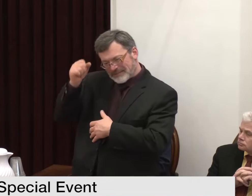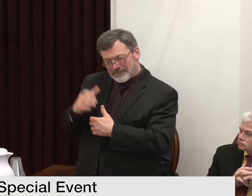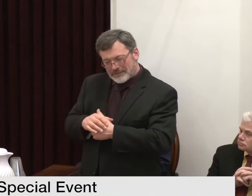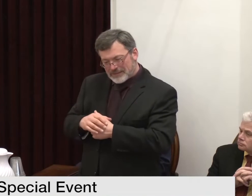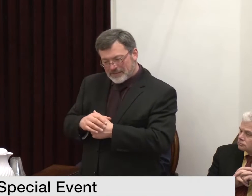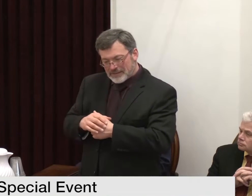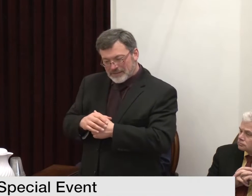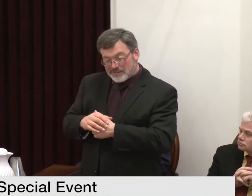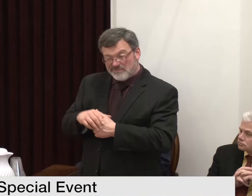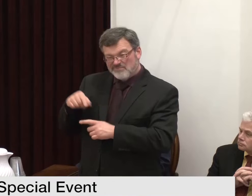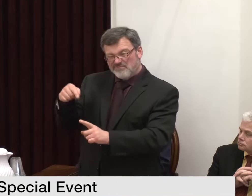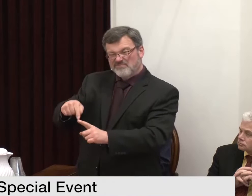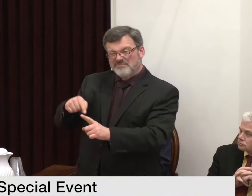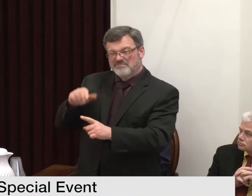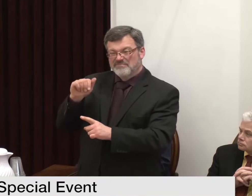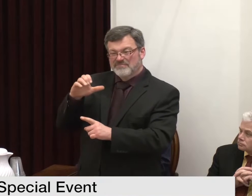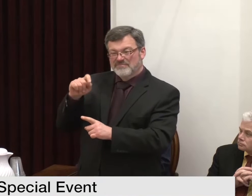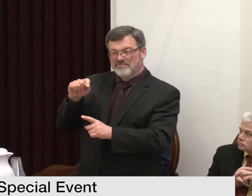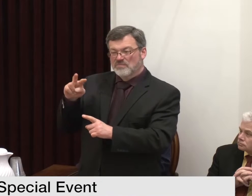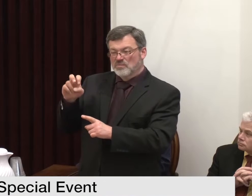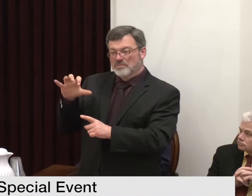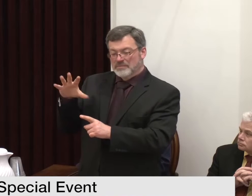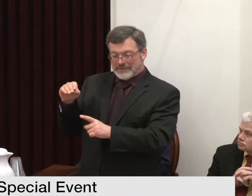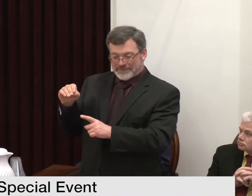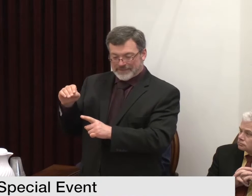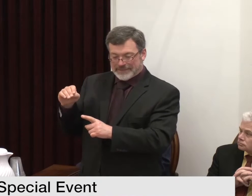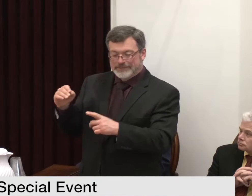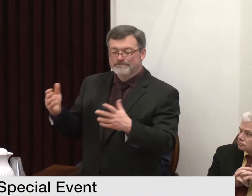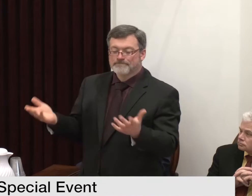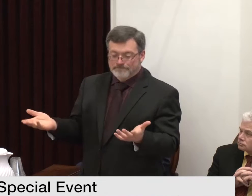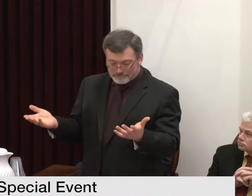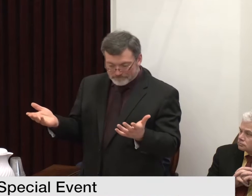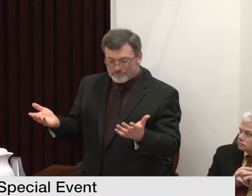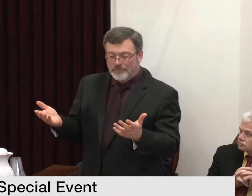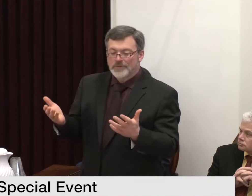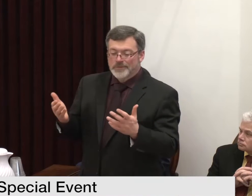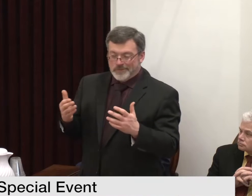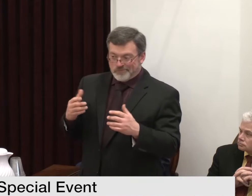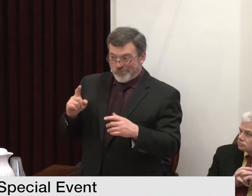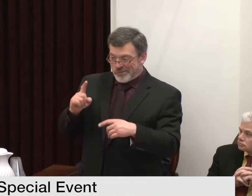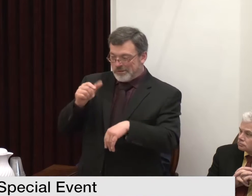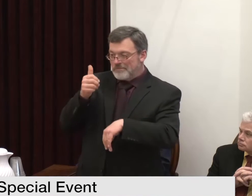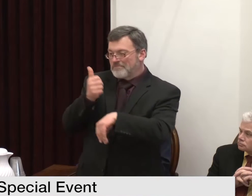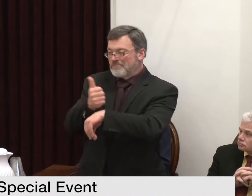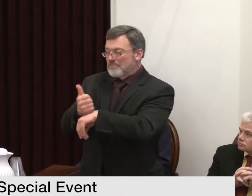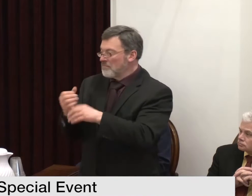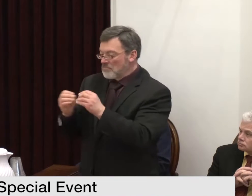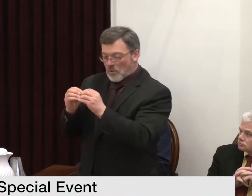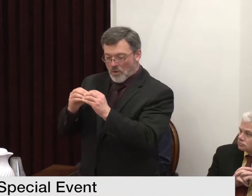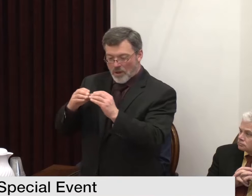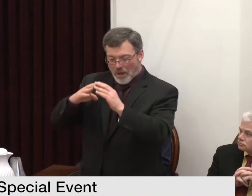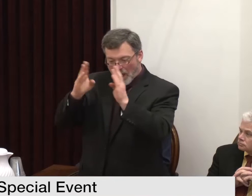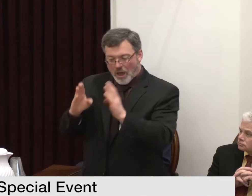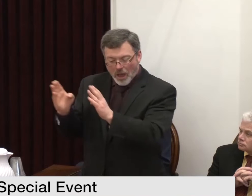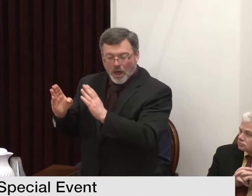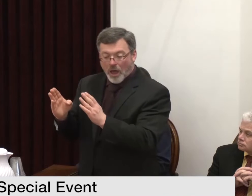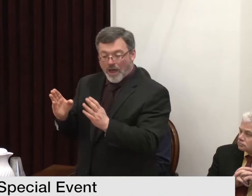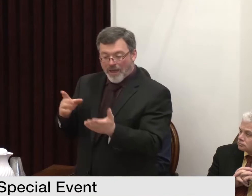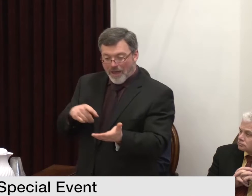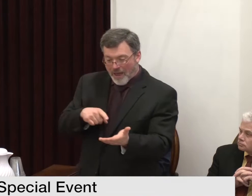triggers, we can see more homes where we have the infrastructure to support them. Act